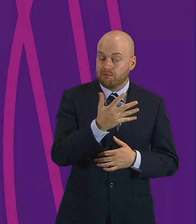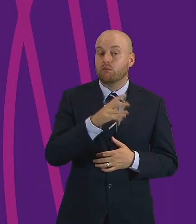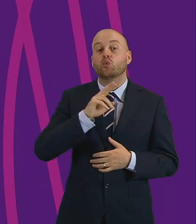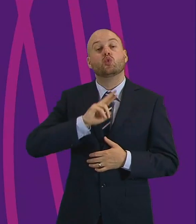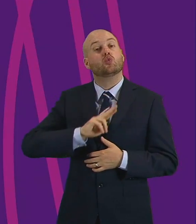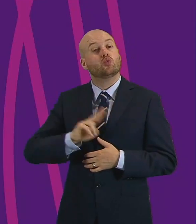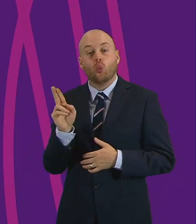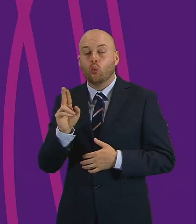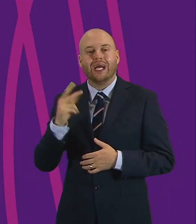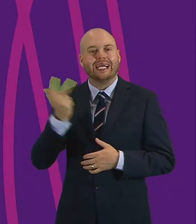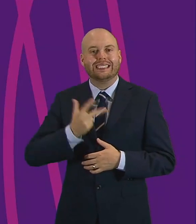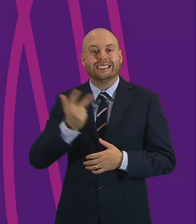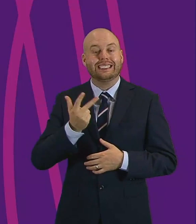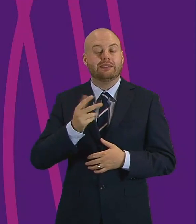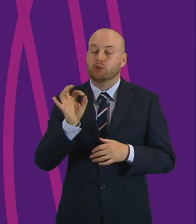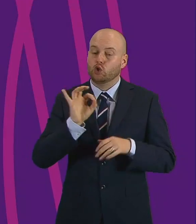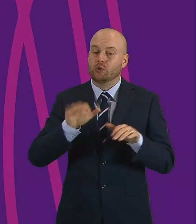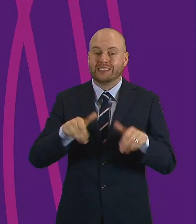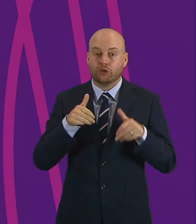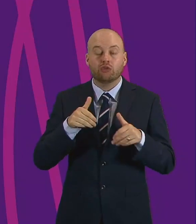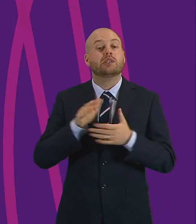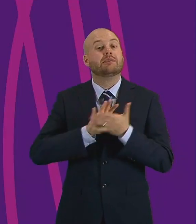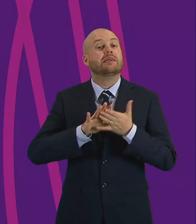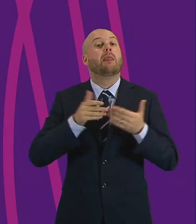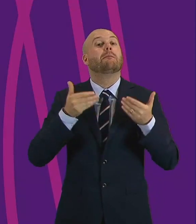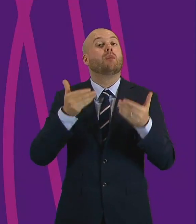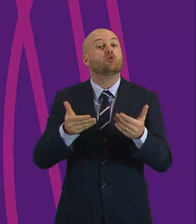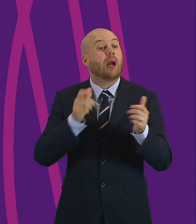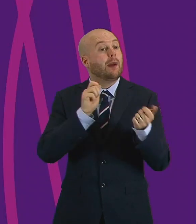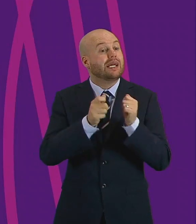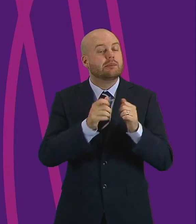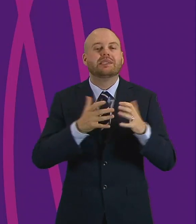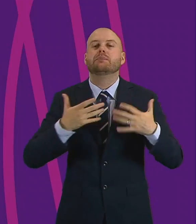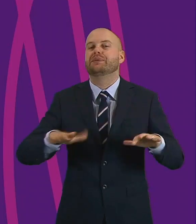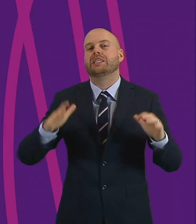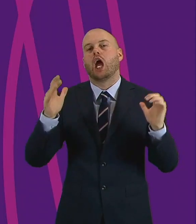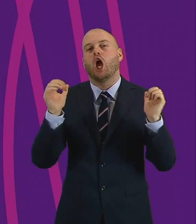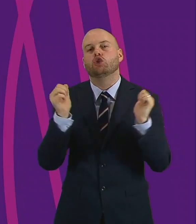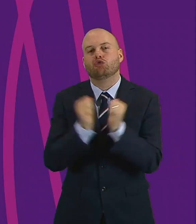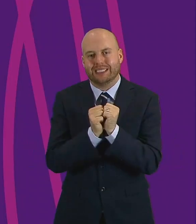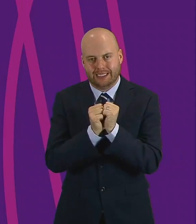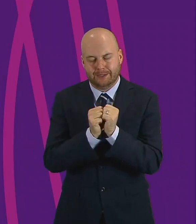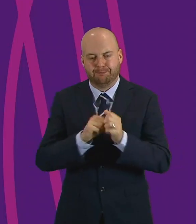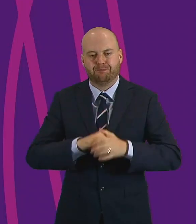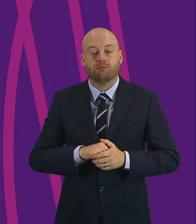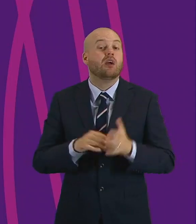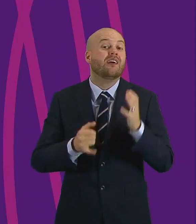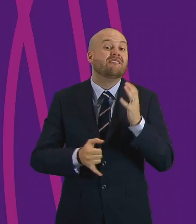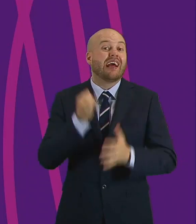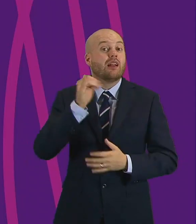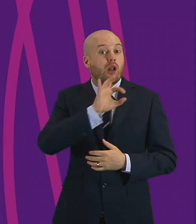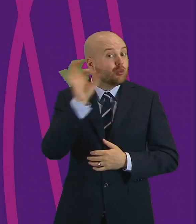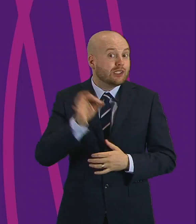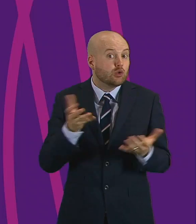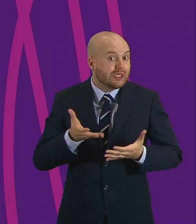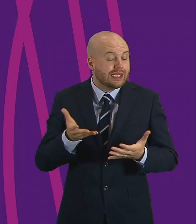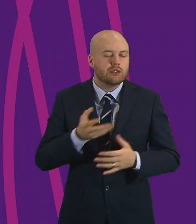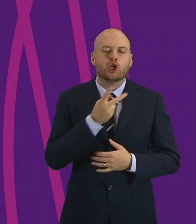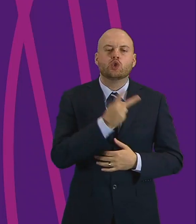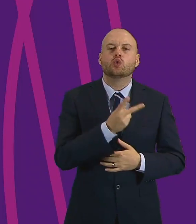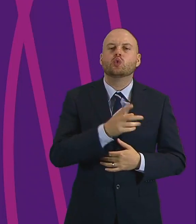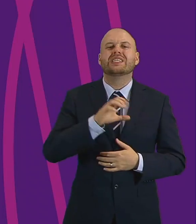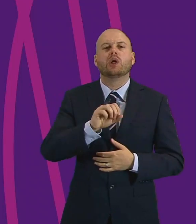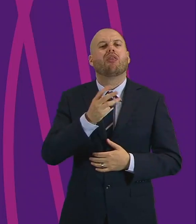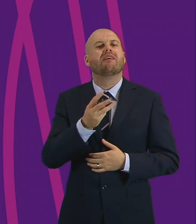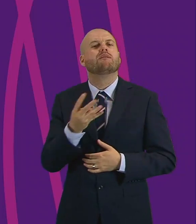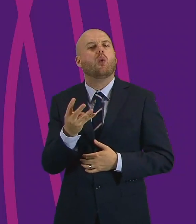no 18. There were no abstentions. The motion as amended is therefore agreed. And the final question today is that motion